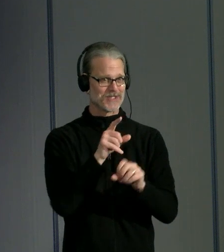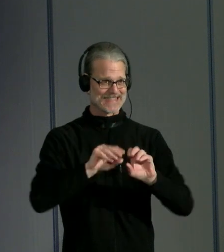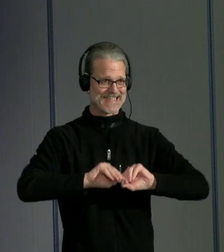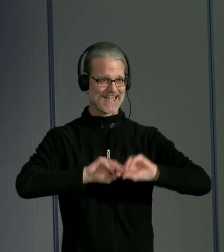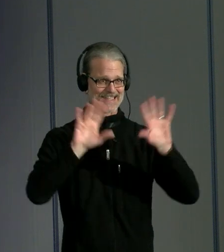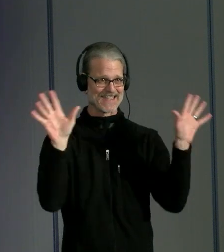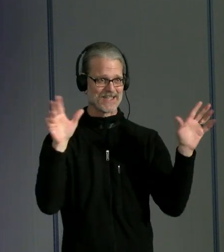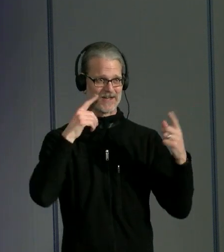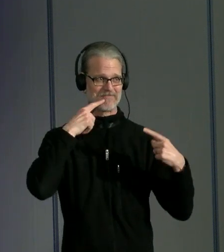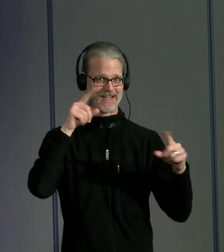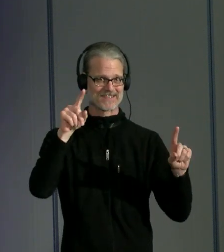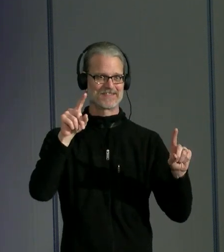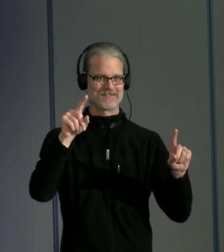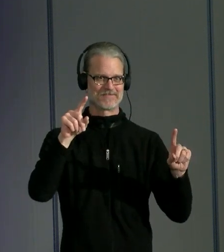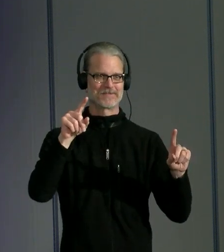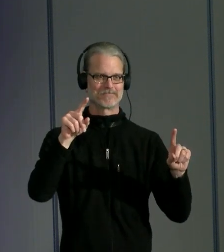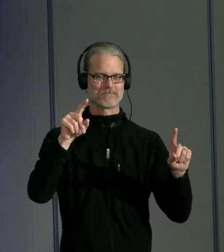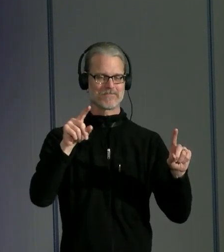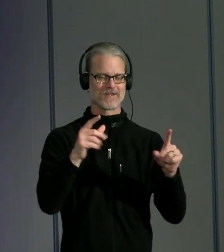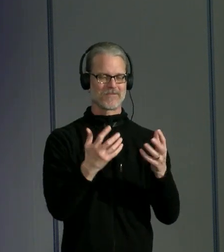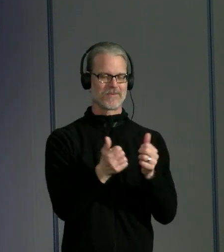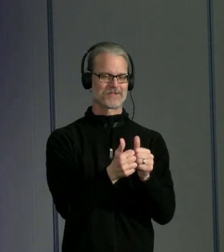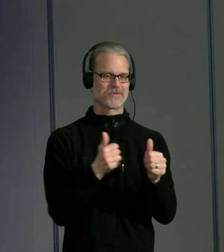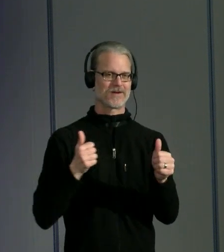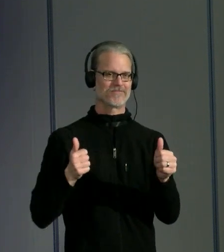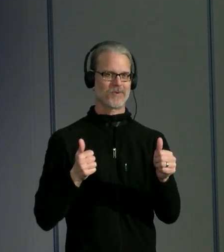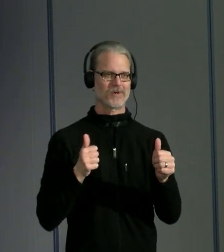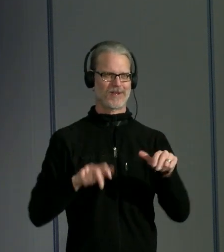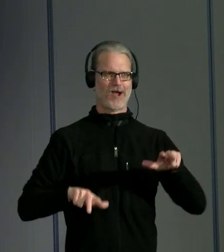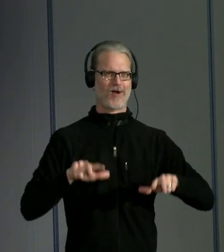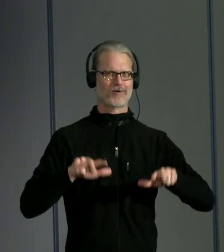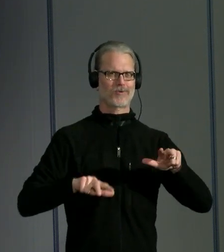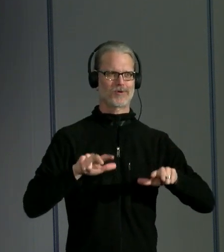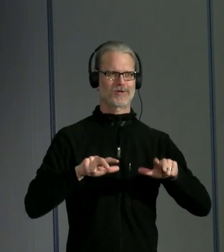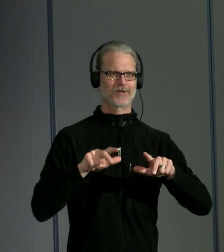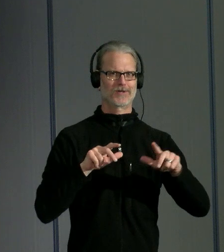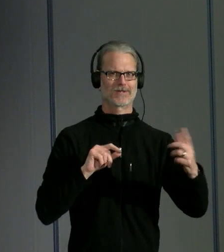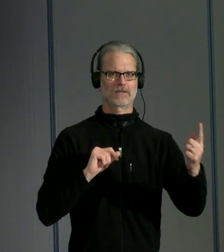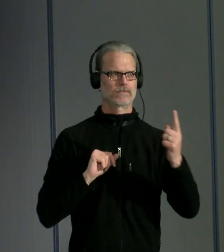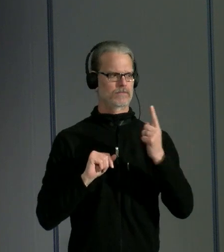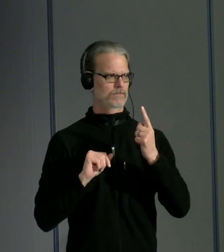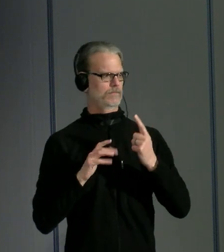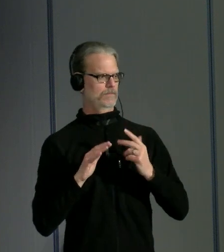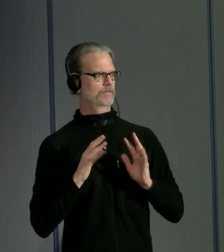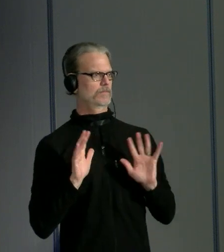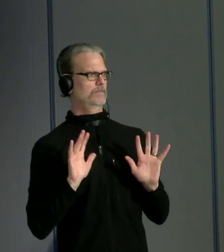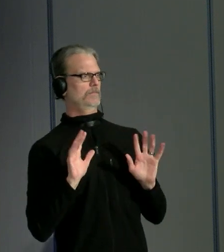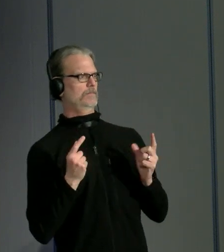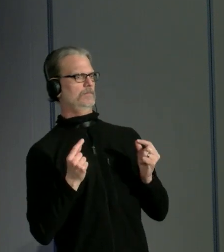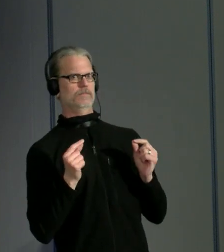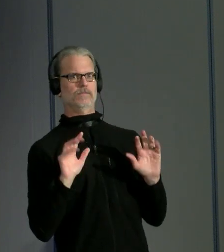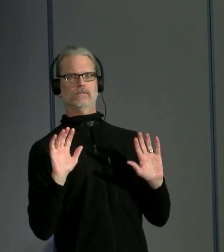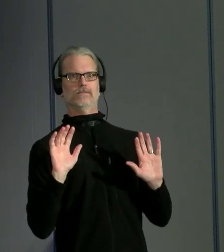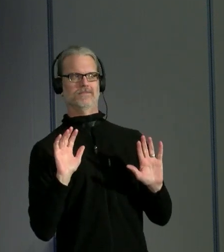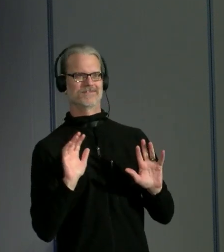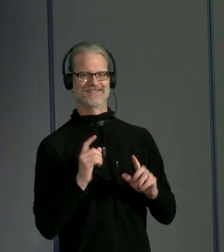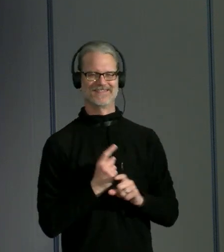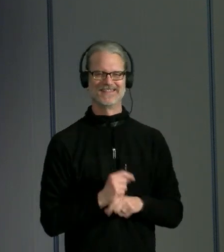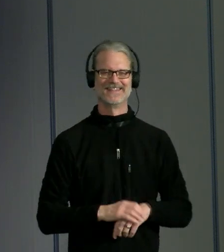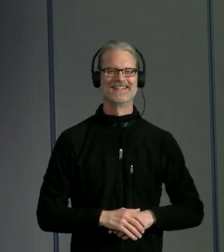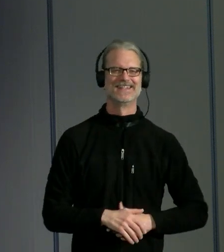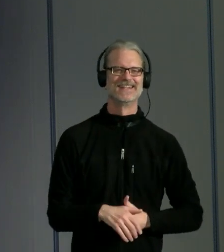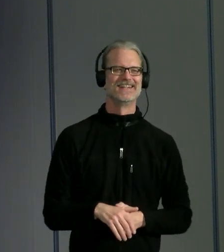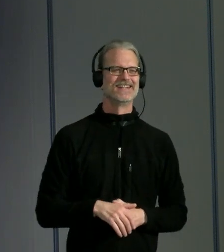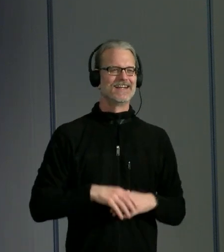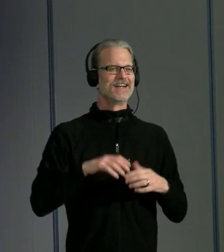and effective so we can avoid those awkward run-ins so nobody is kind of put out.